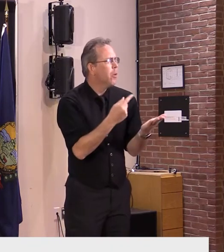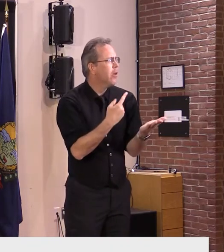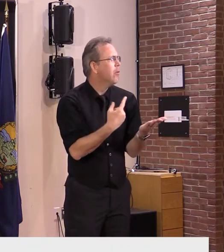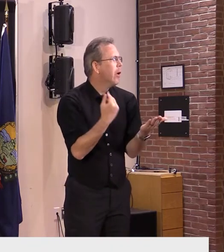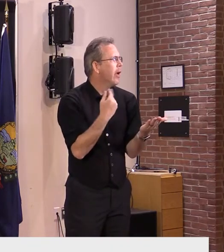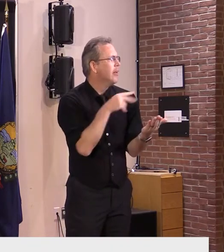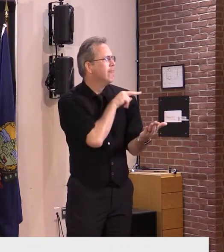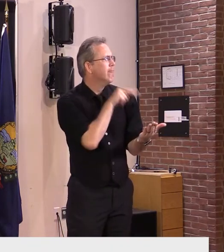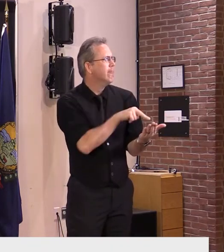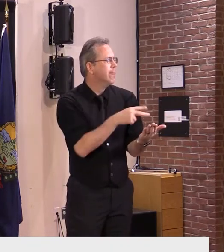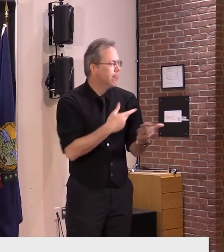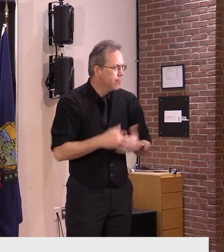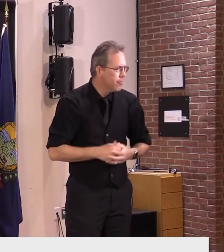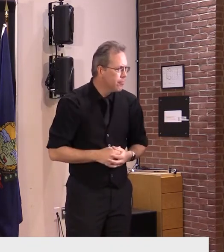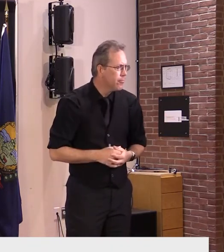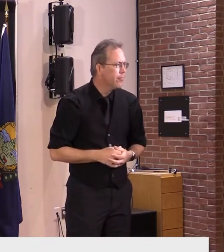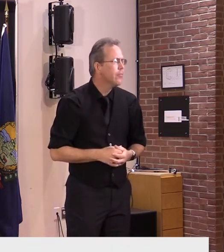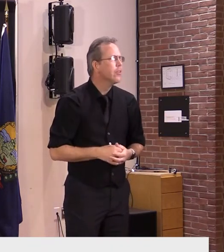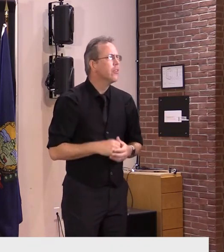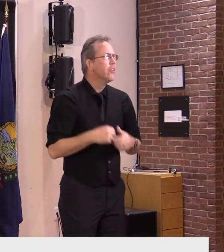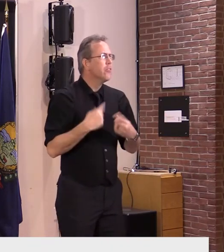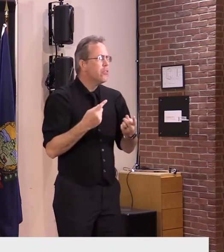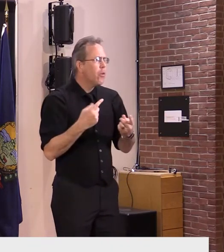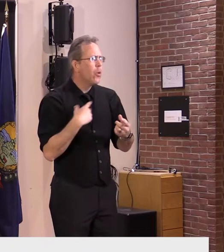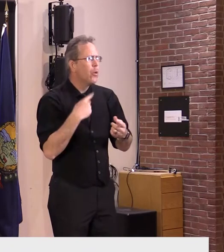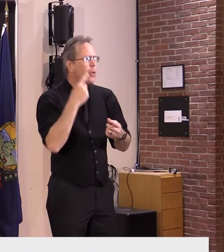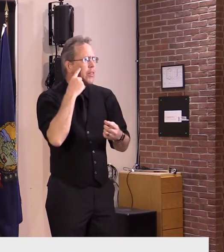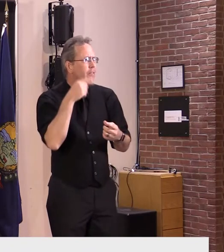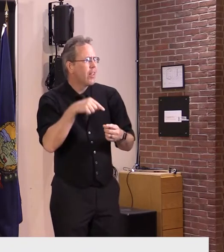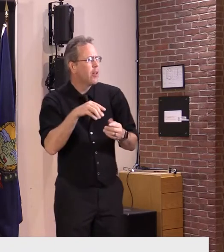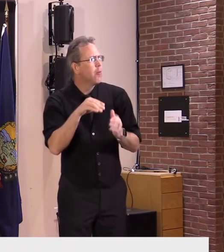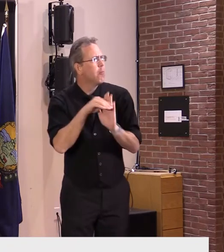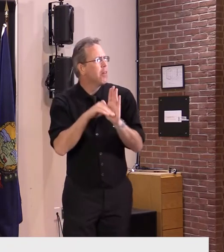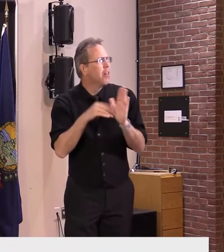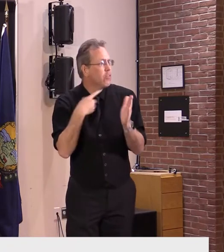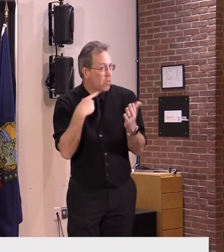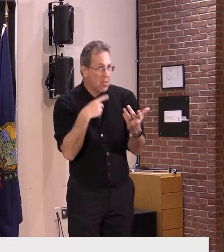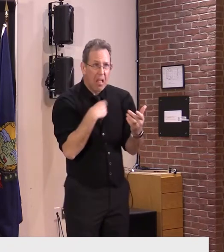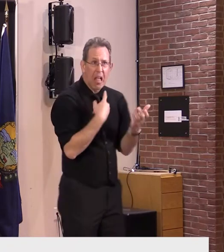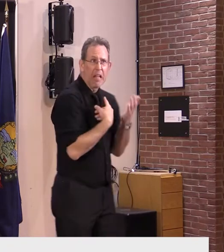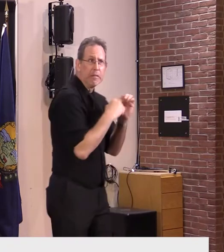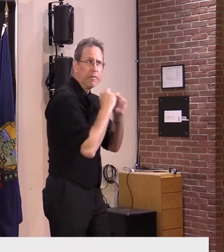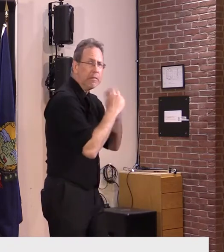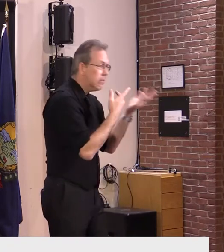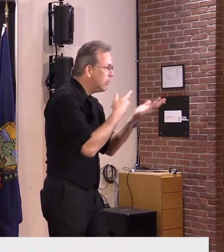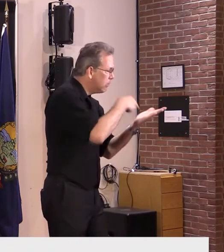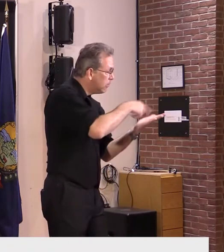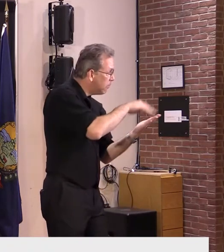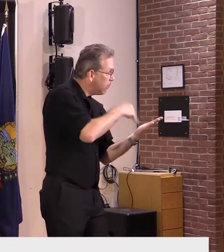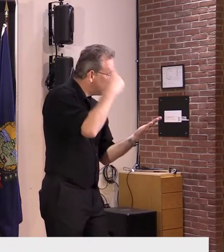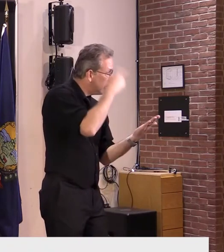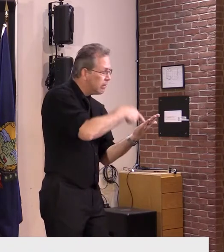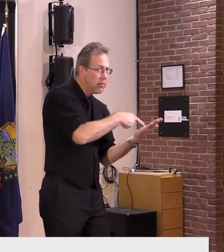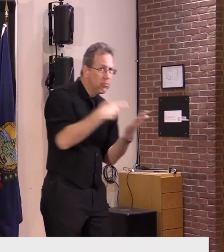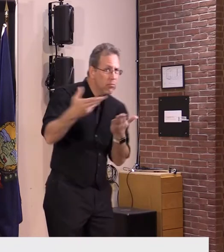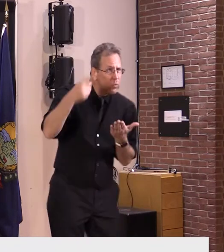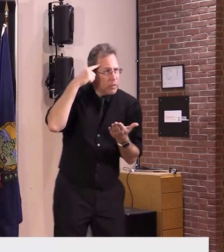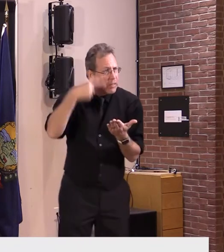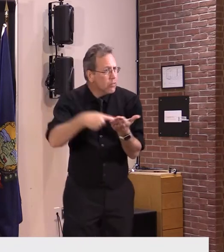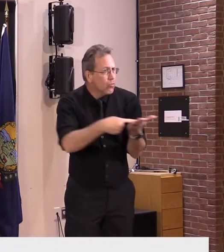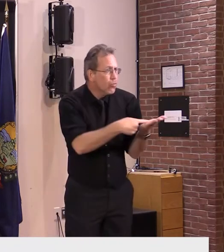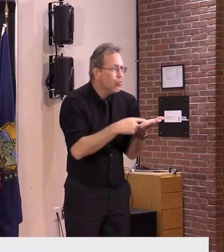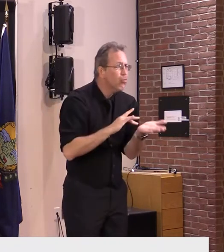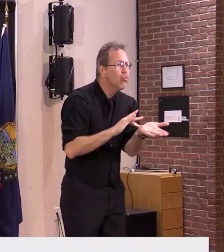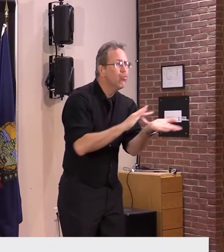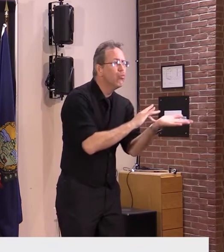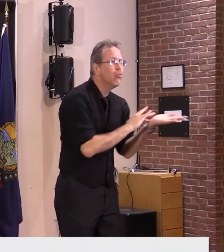been handling these. What do you think about this? Is this something you can get behind? And we didn't have that conversation. They never